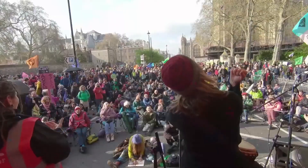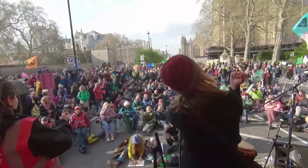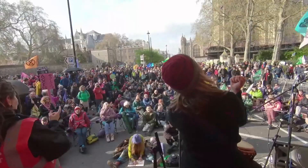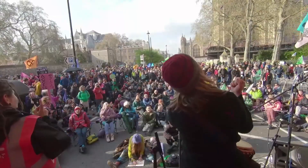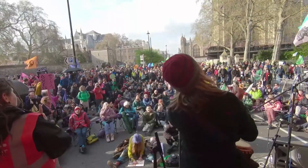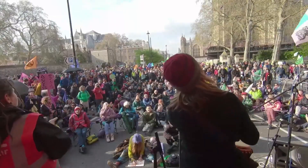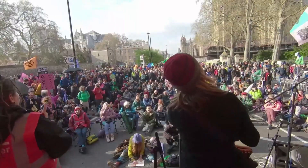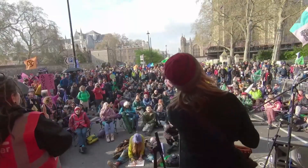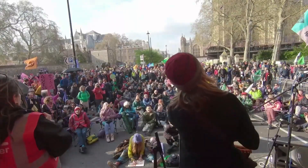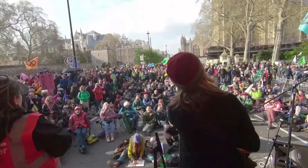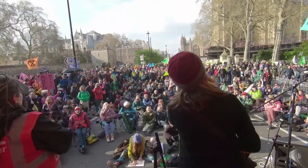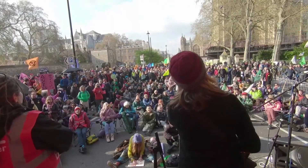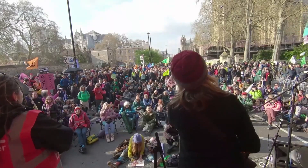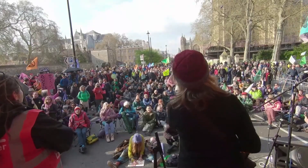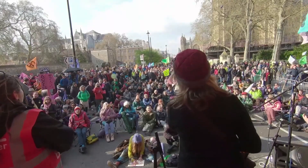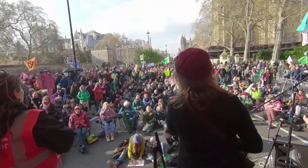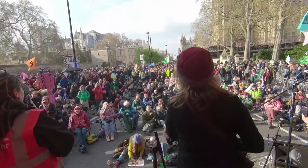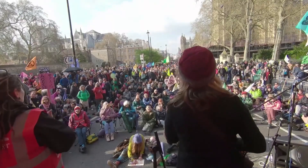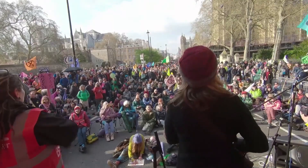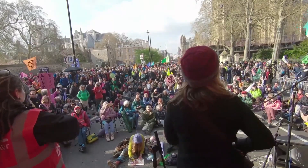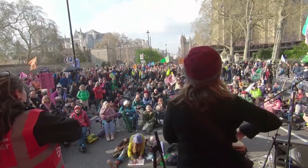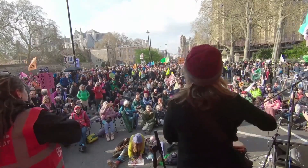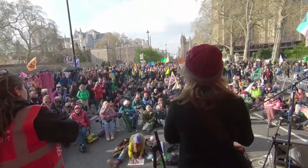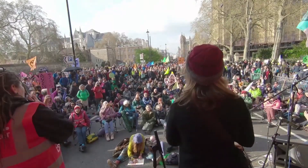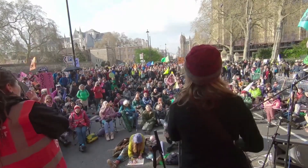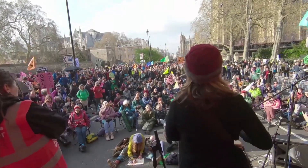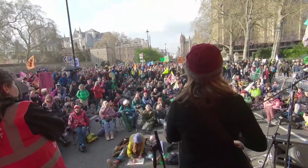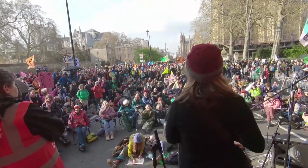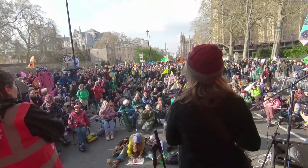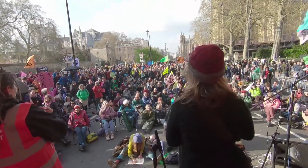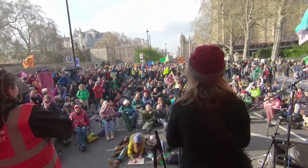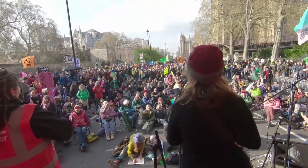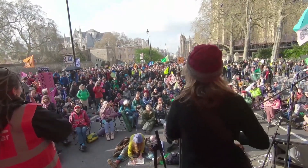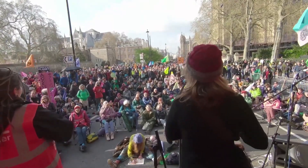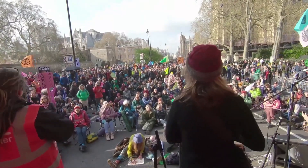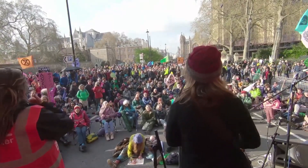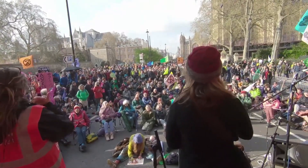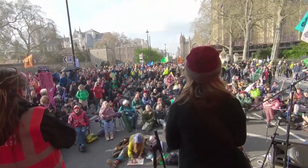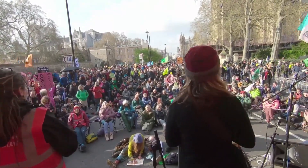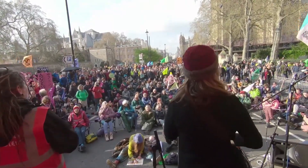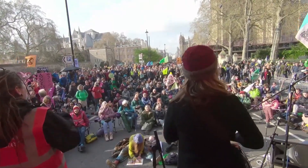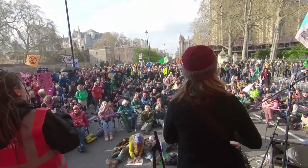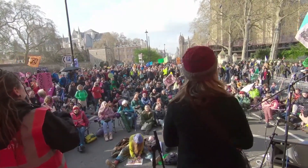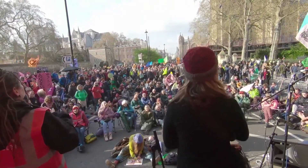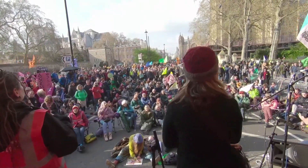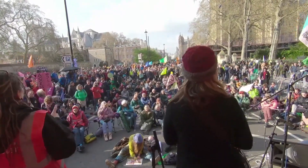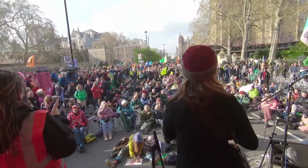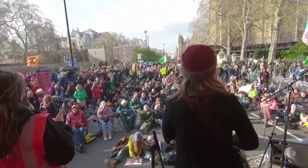the passion in me that I will never rest